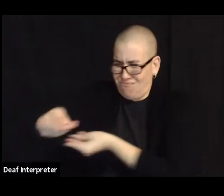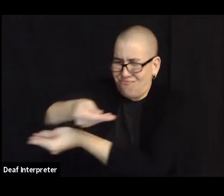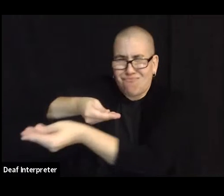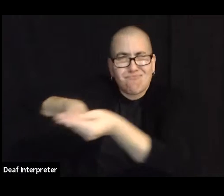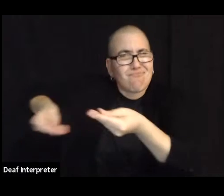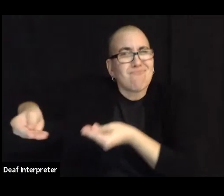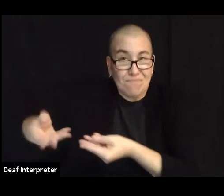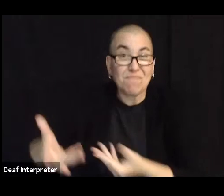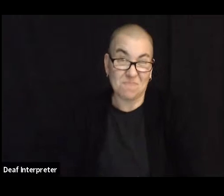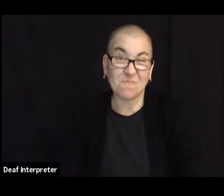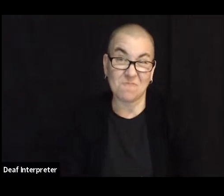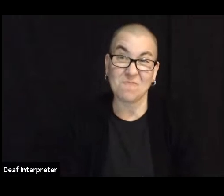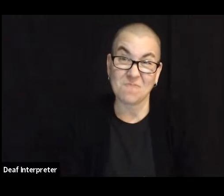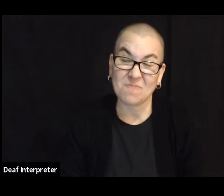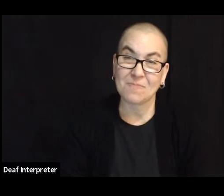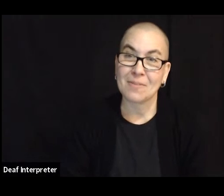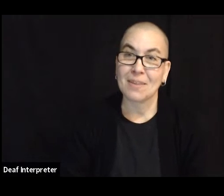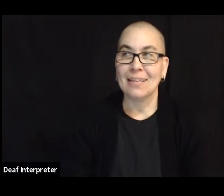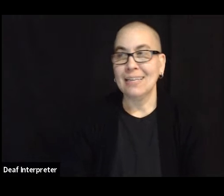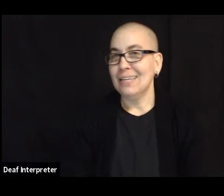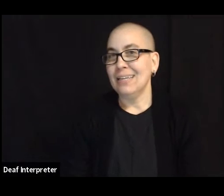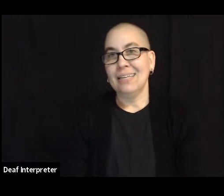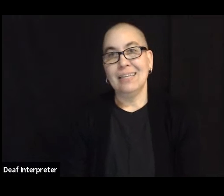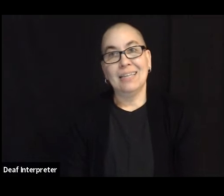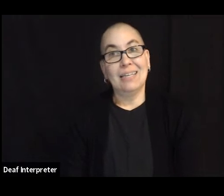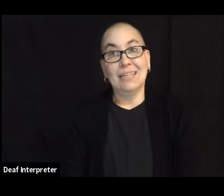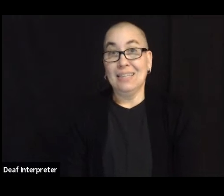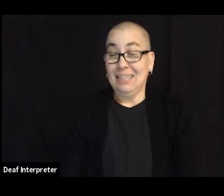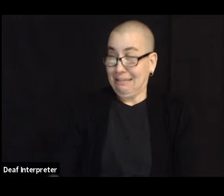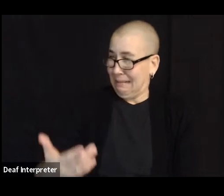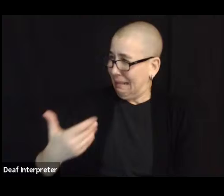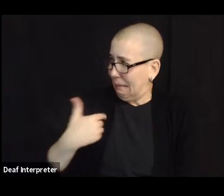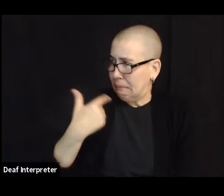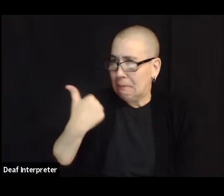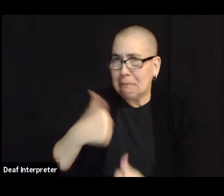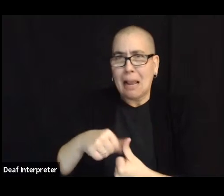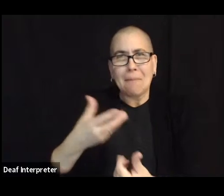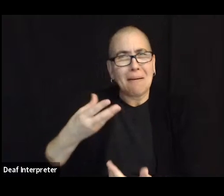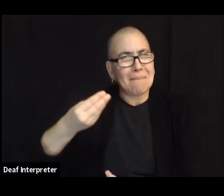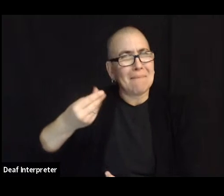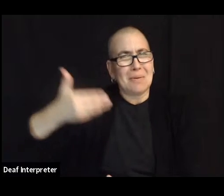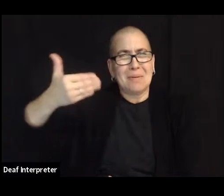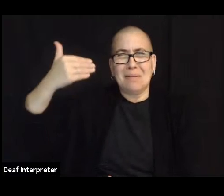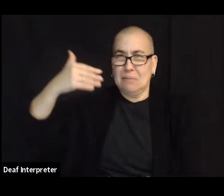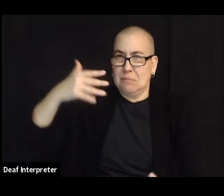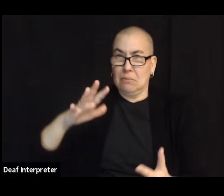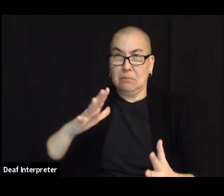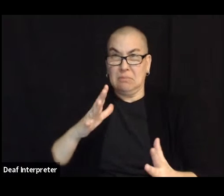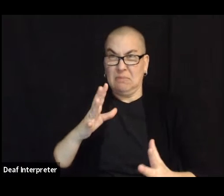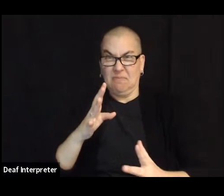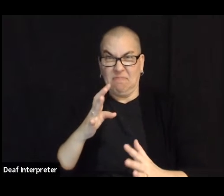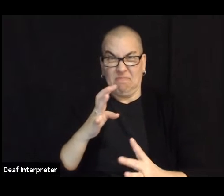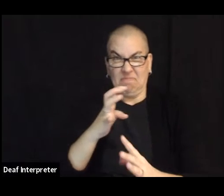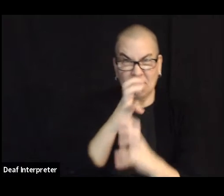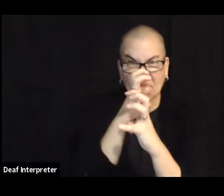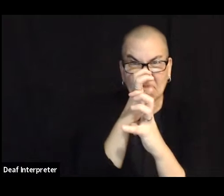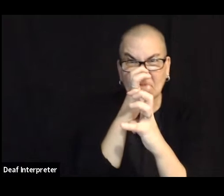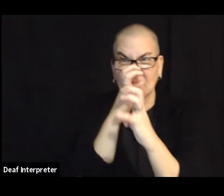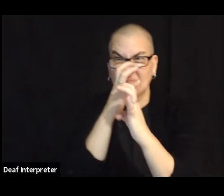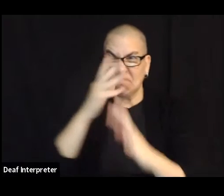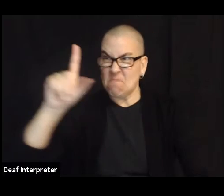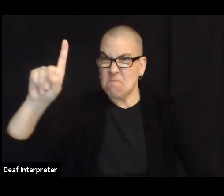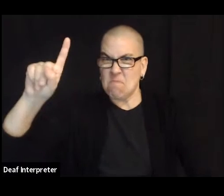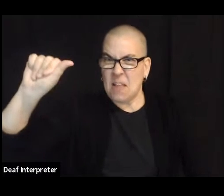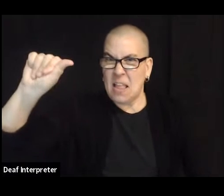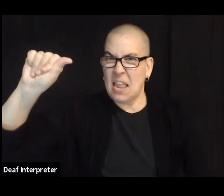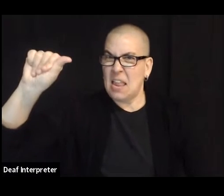said this from the beginning, that these phases wouldn't be strictly sequential, that as the supply allows,